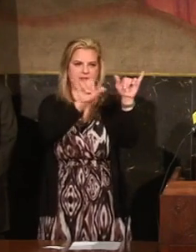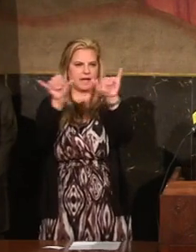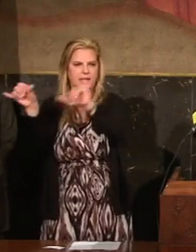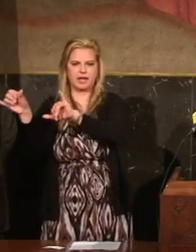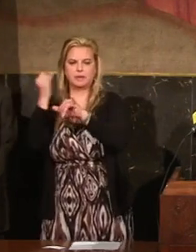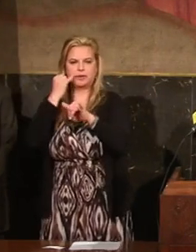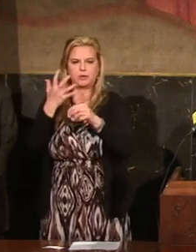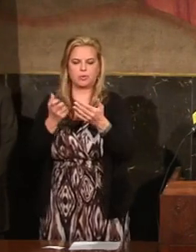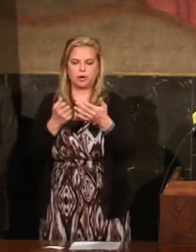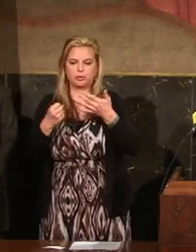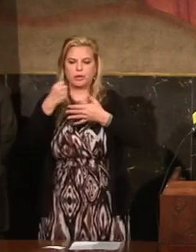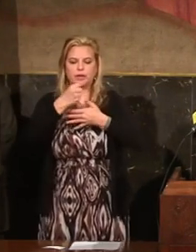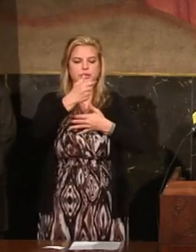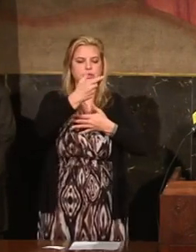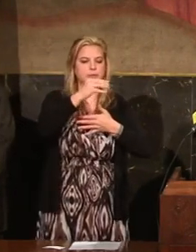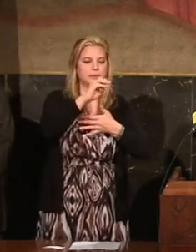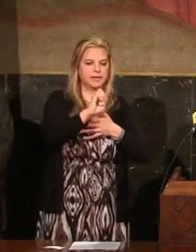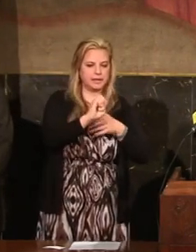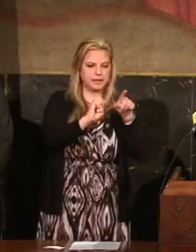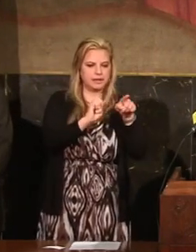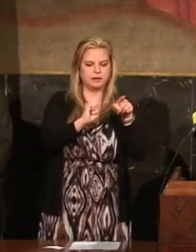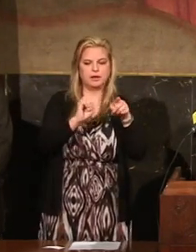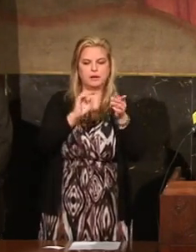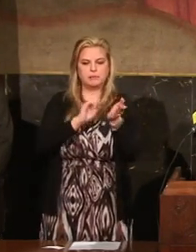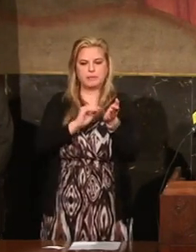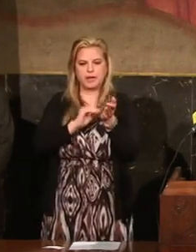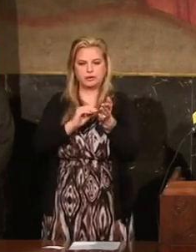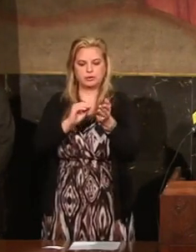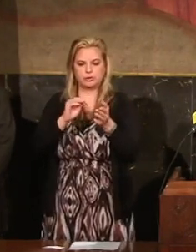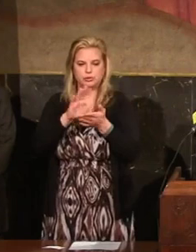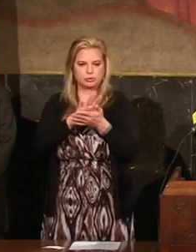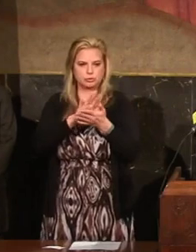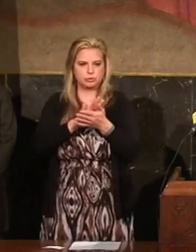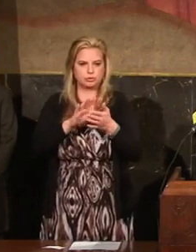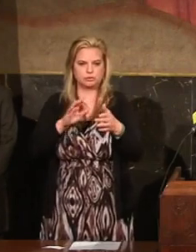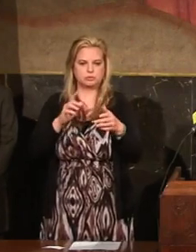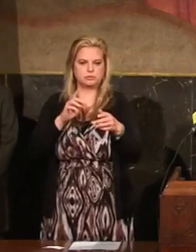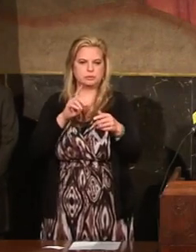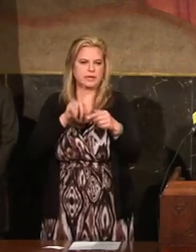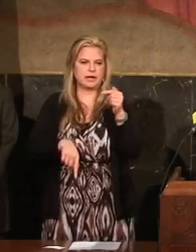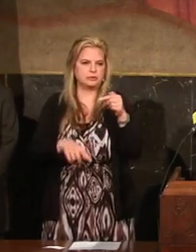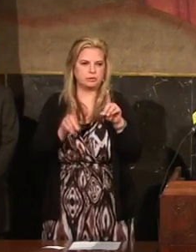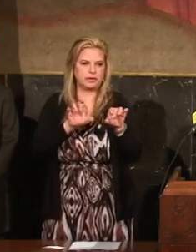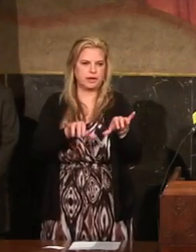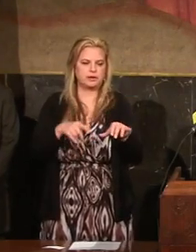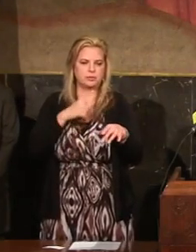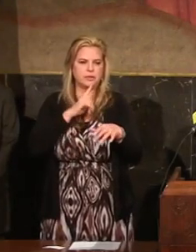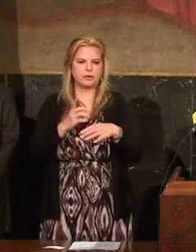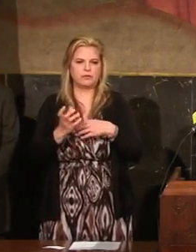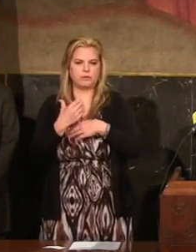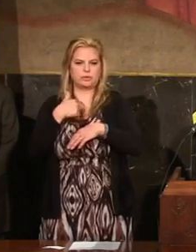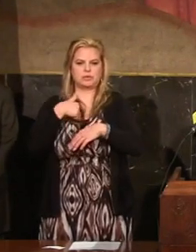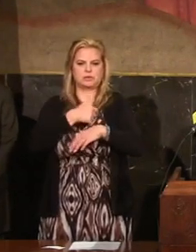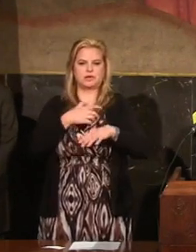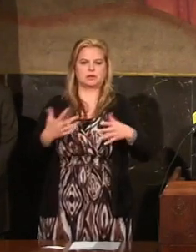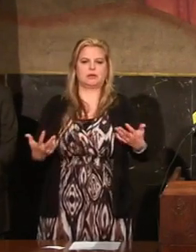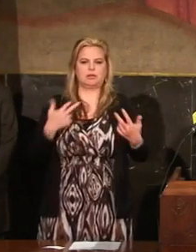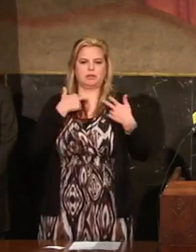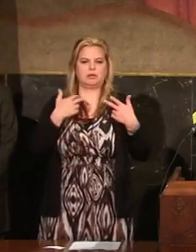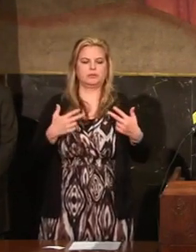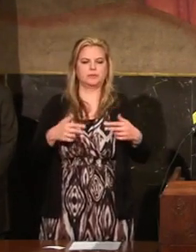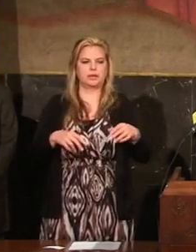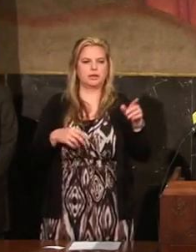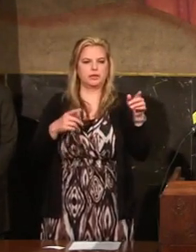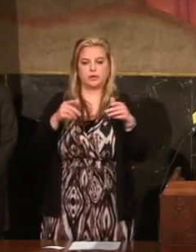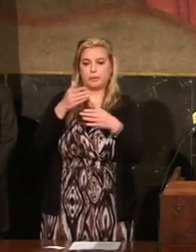if we wanted to prioritize GME where the medical schools are, we couldn't do that. So it forces our hand in terms of that. The 2 large supplemental